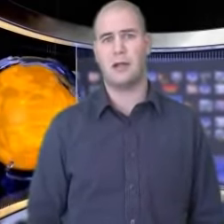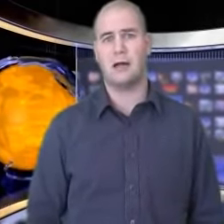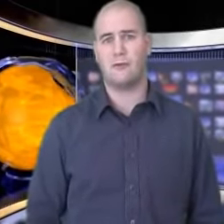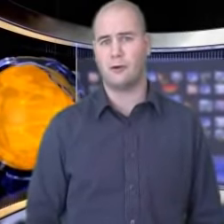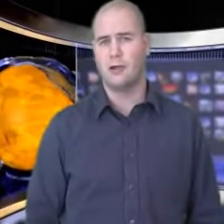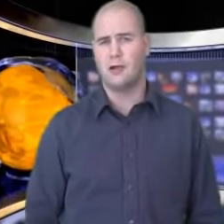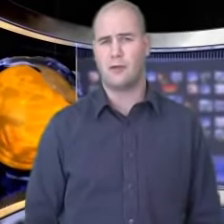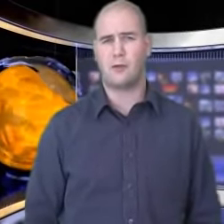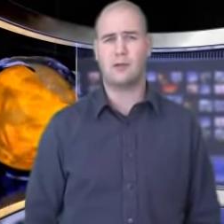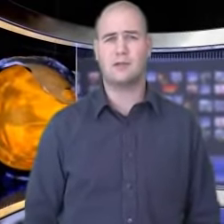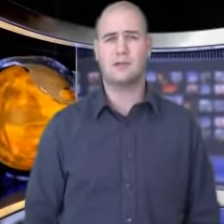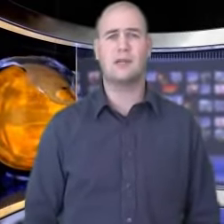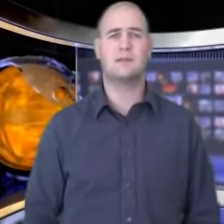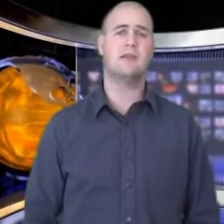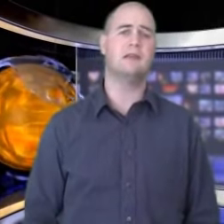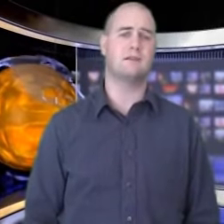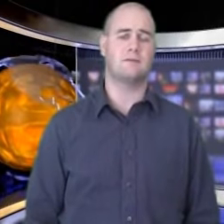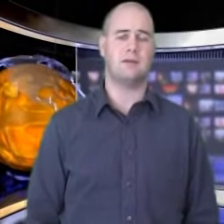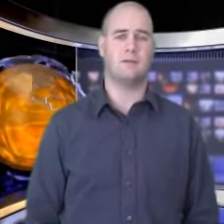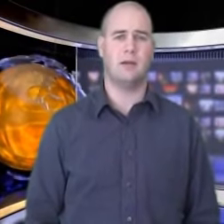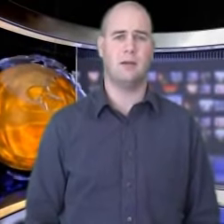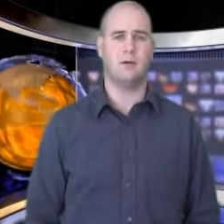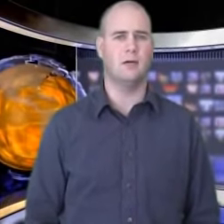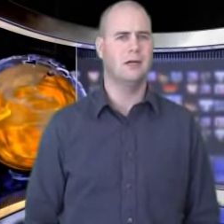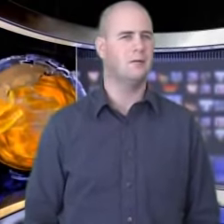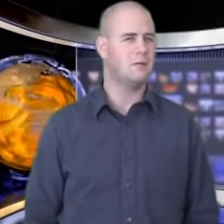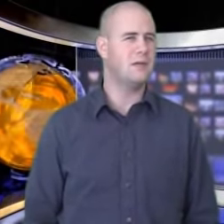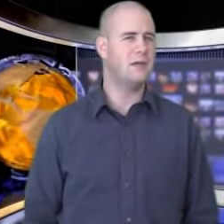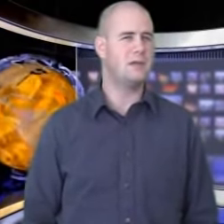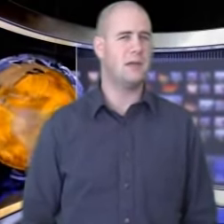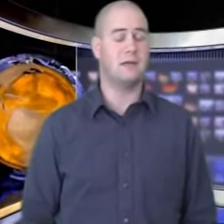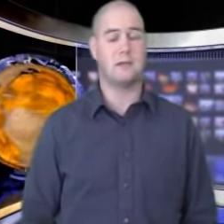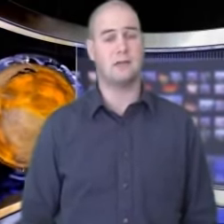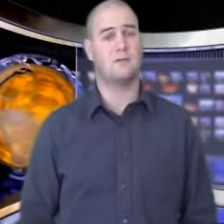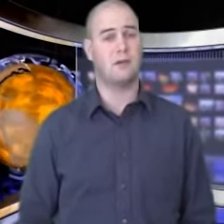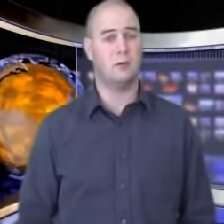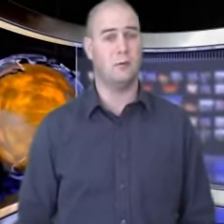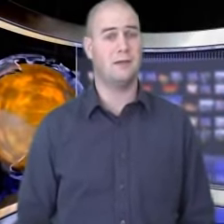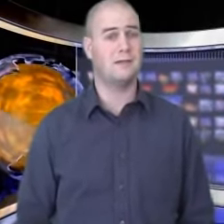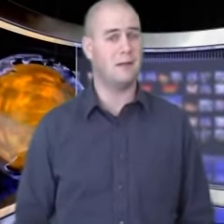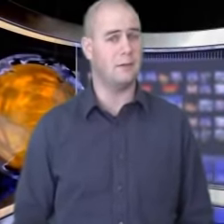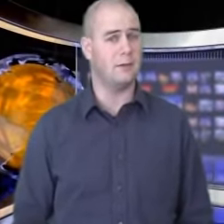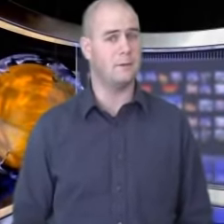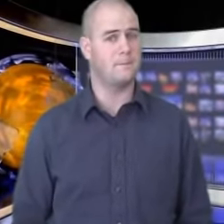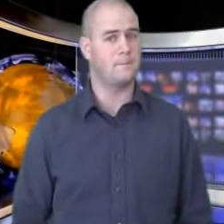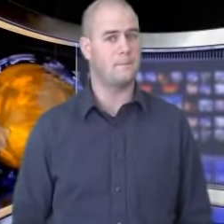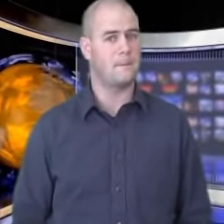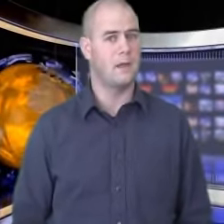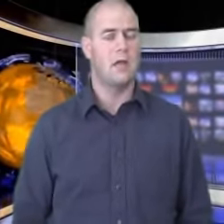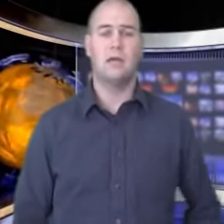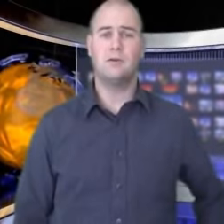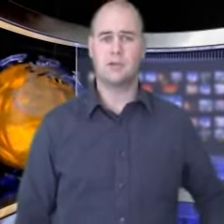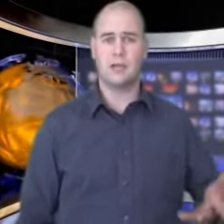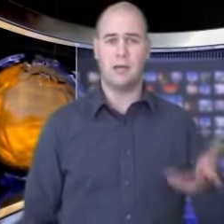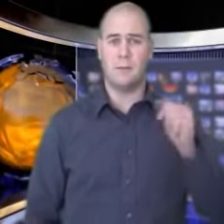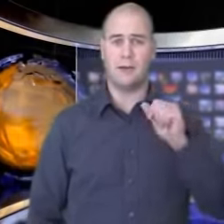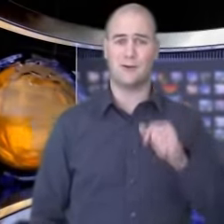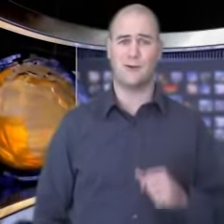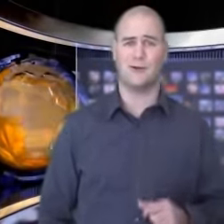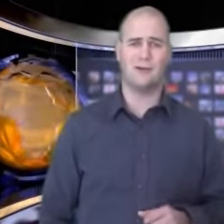a doctor might call out for 30 cc's of some chemical. Well, cc stands for cubic centimeter. And usually on a medical show, they're looking